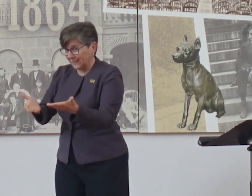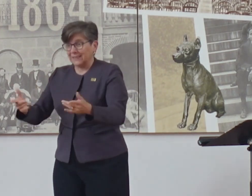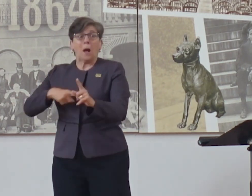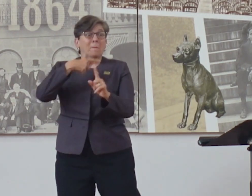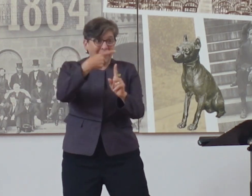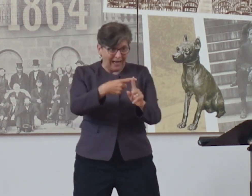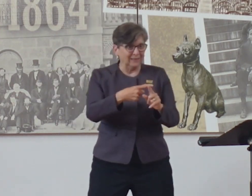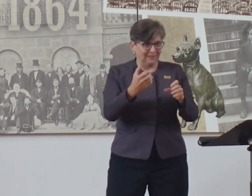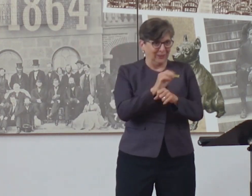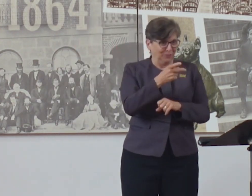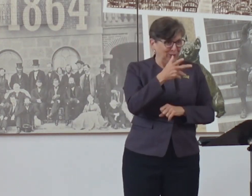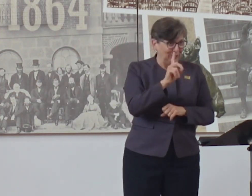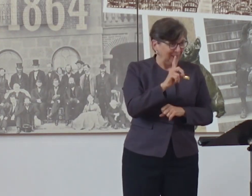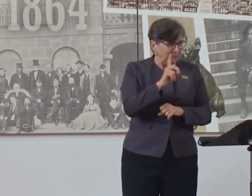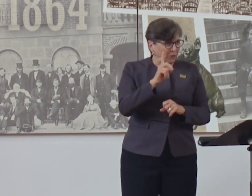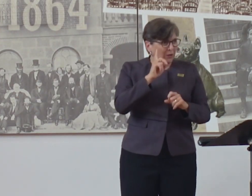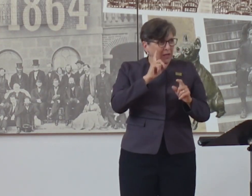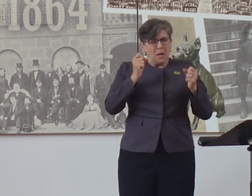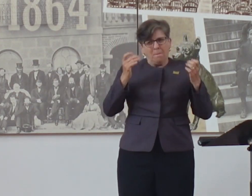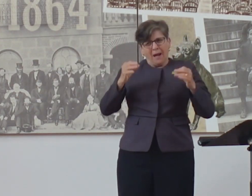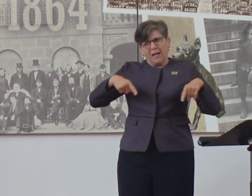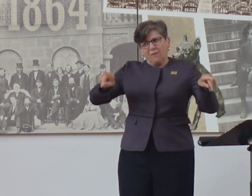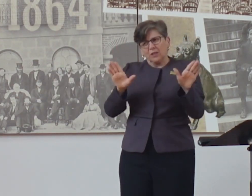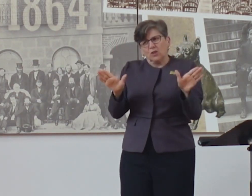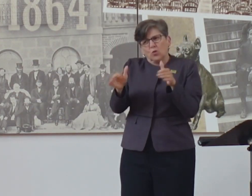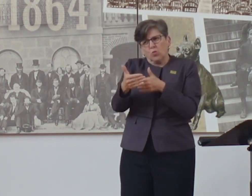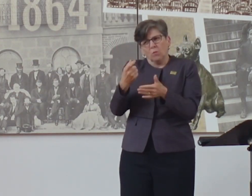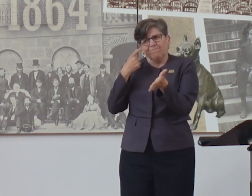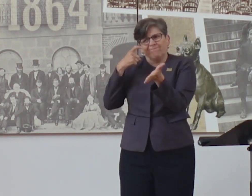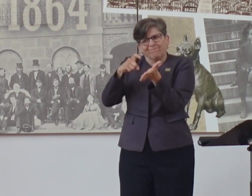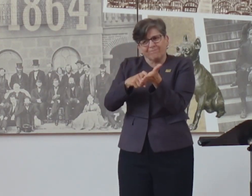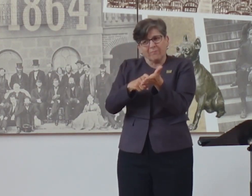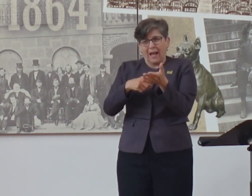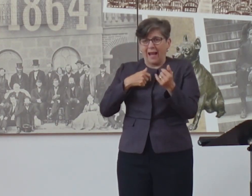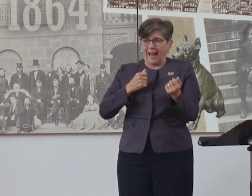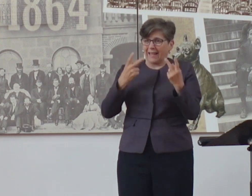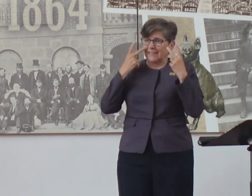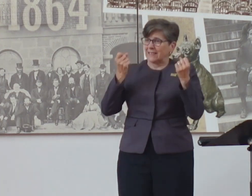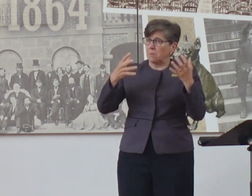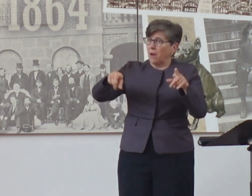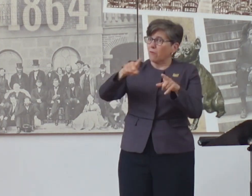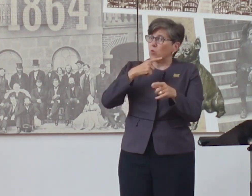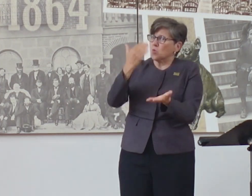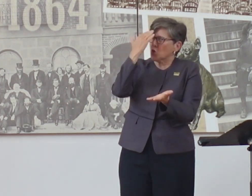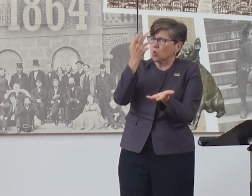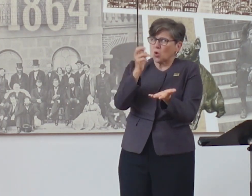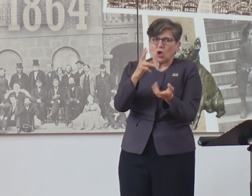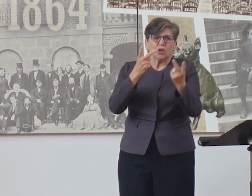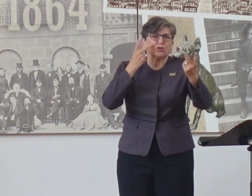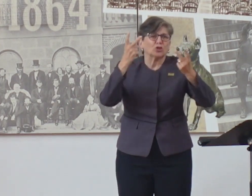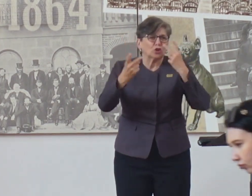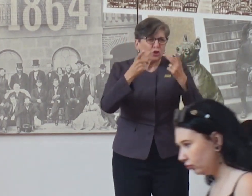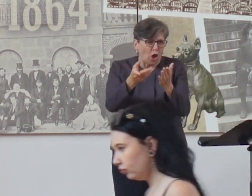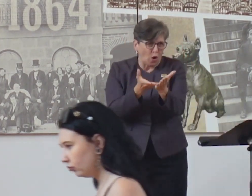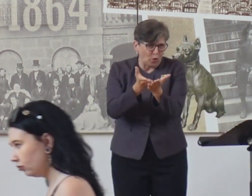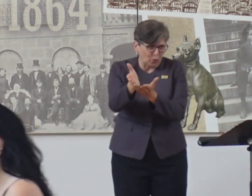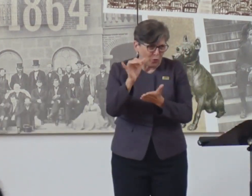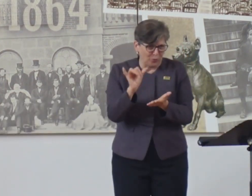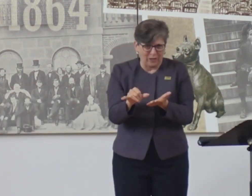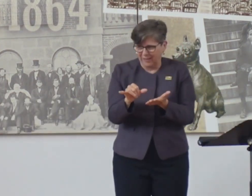had a husband, and doing all of these things in addition to studying. Doctorate degree. All of us in this room recognize that knowing her and seeing